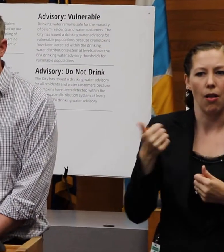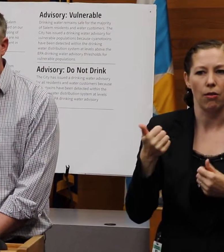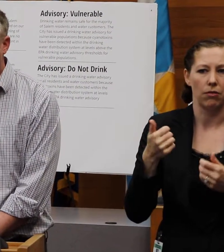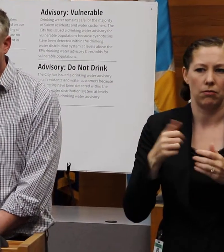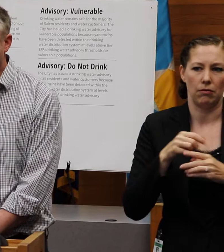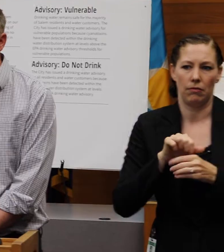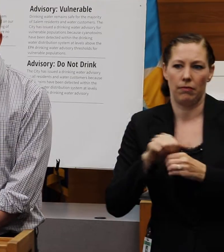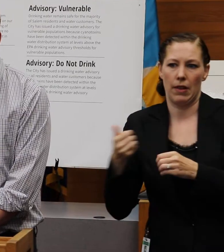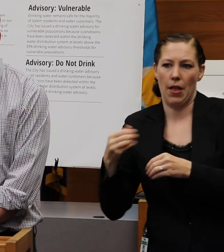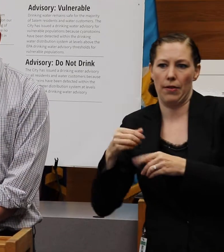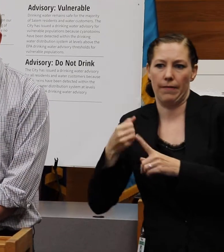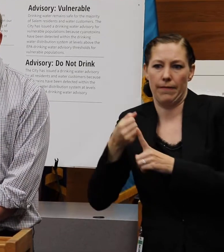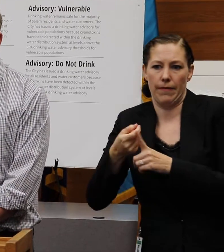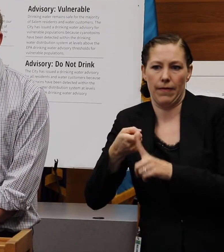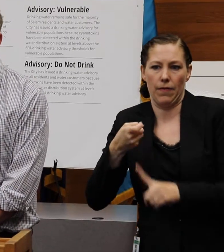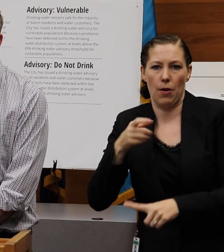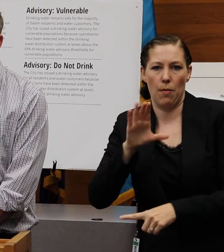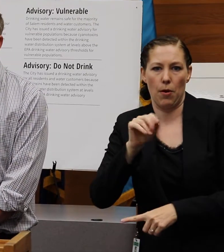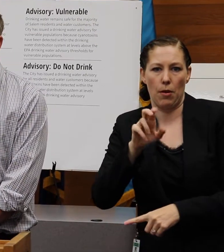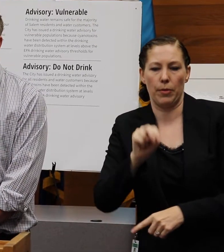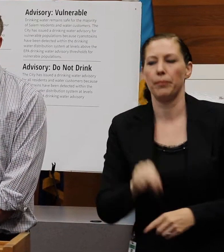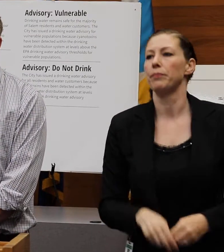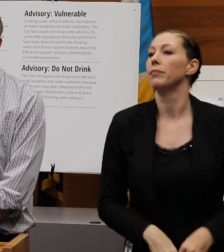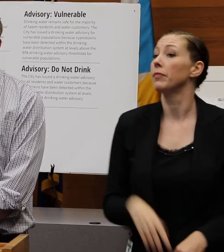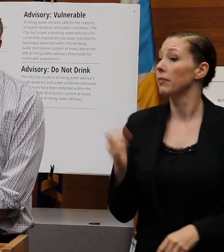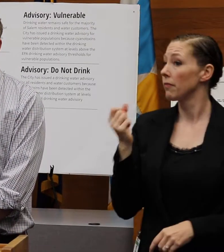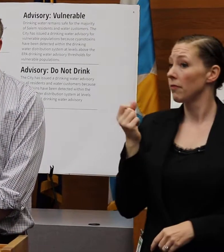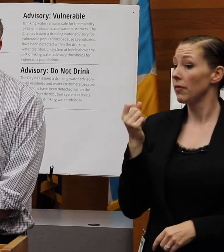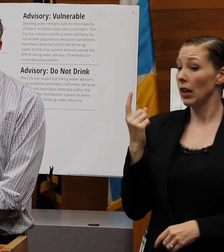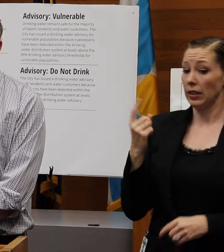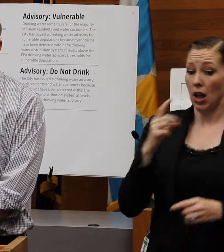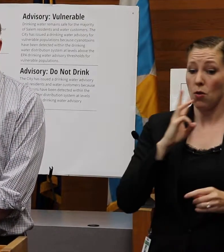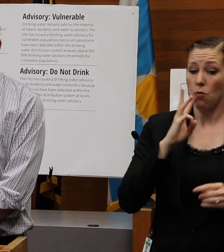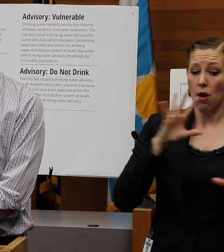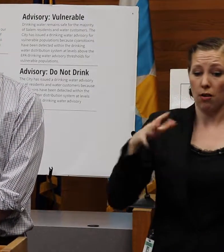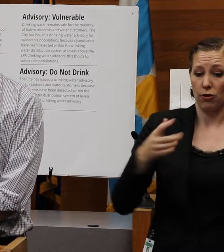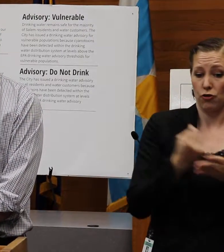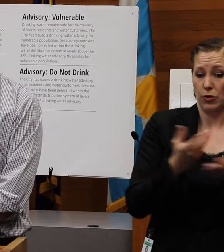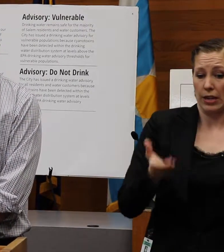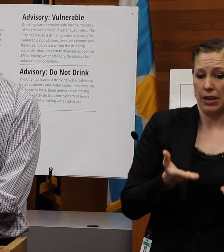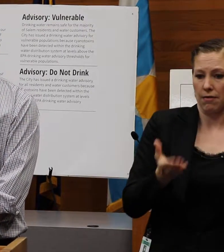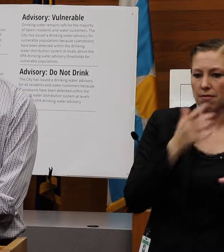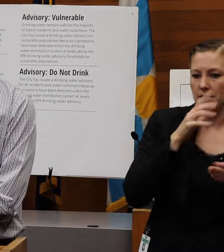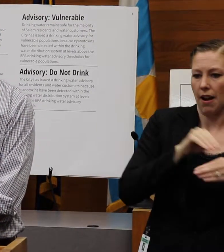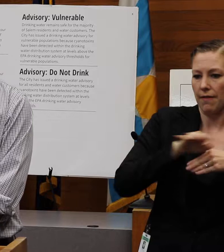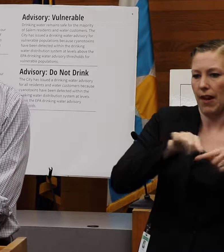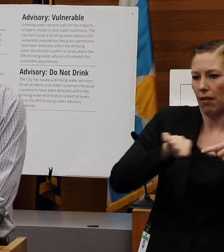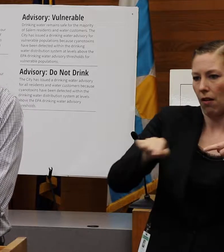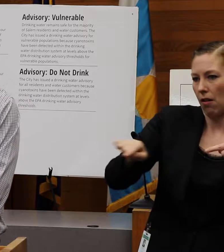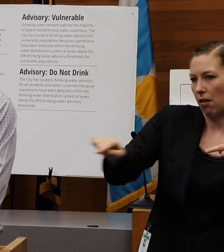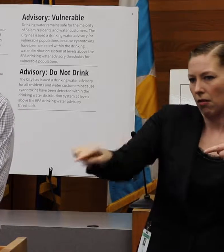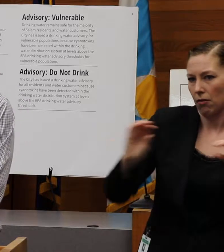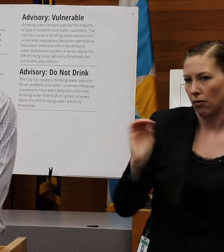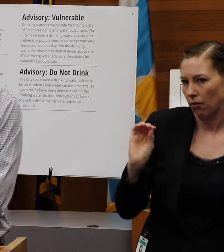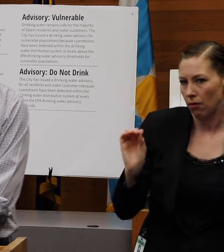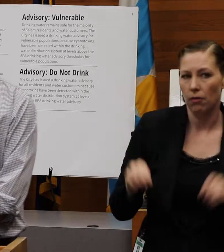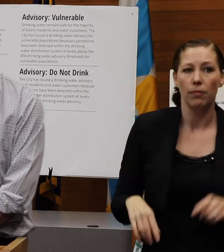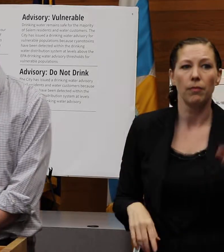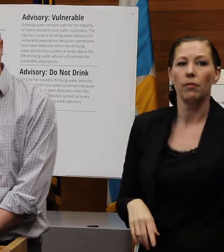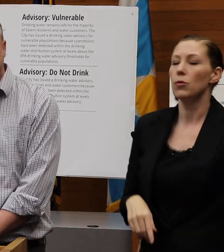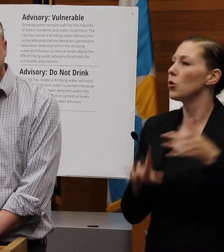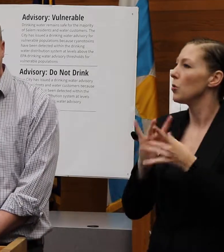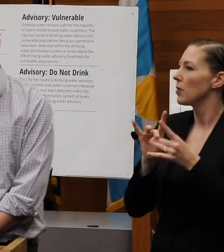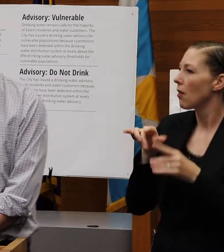shouldn't have any downstream effects on the water quality. You did mention other problems that could persist if it